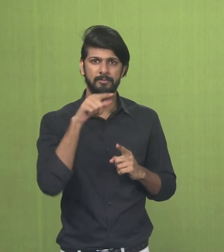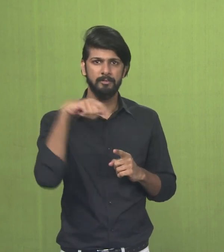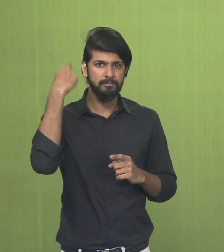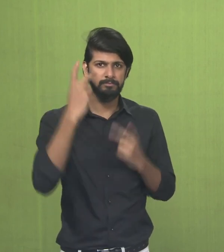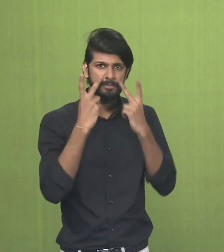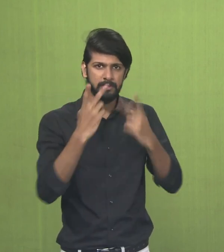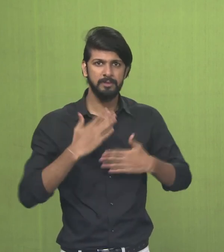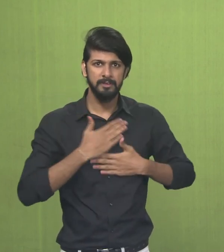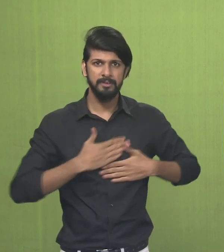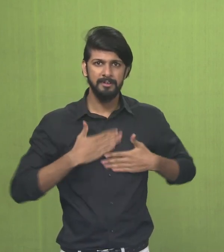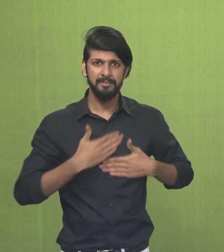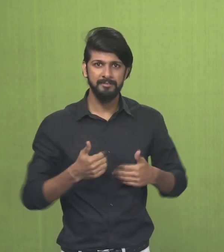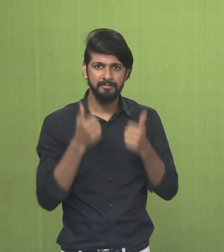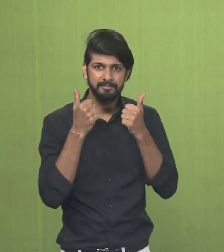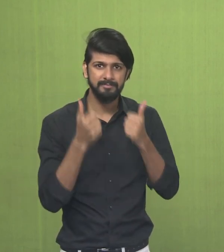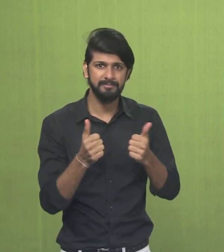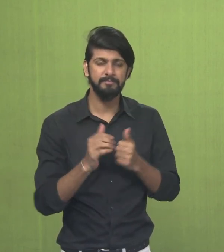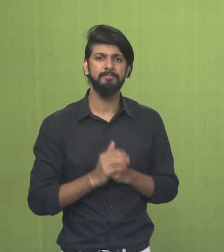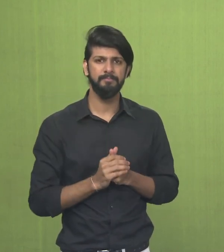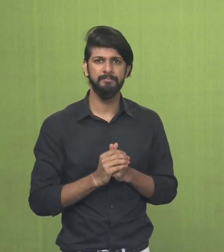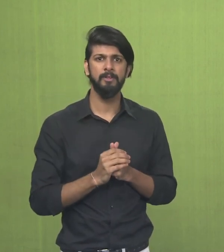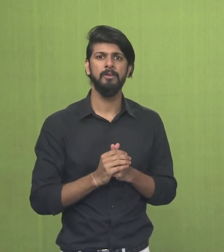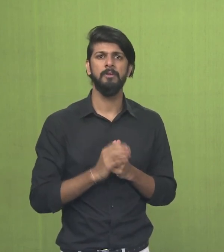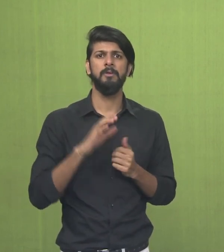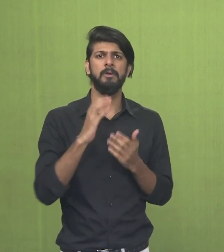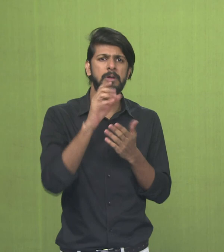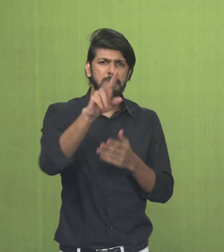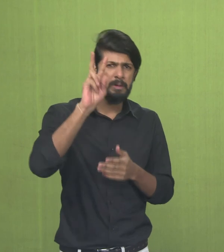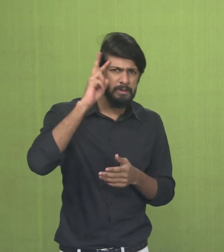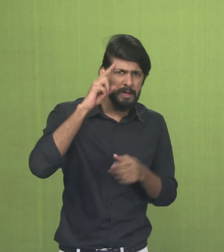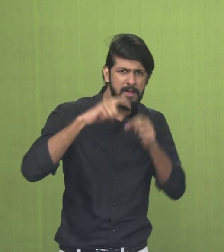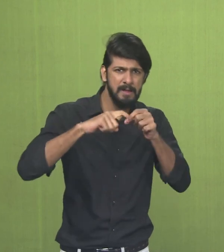I hope you enjoyed watching part one of the lesson and will watch all the following videos.